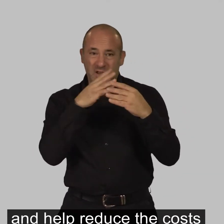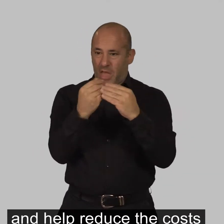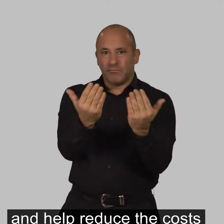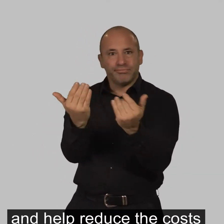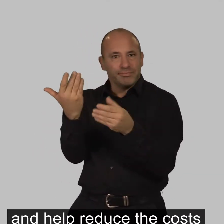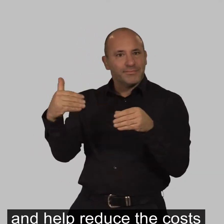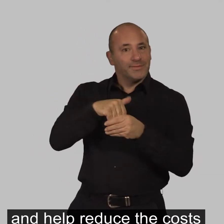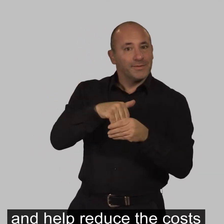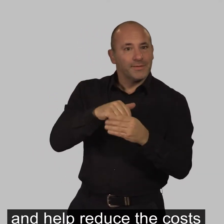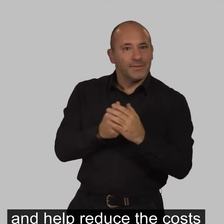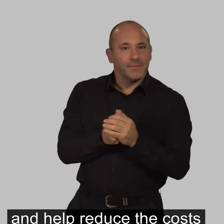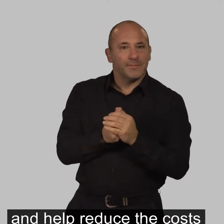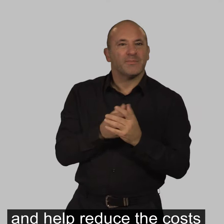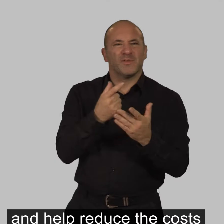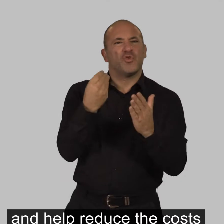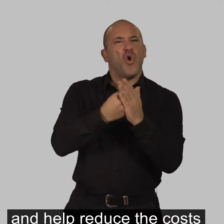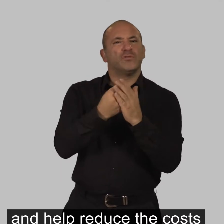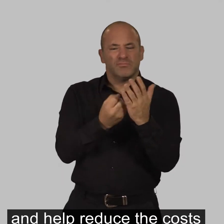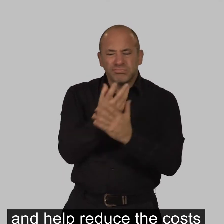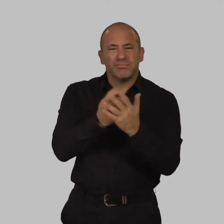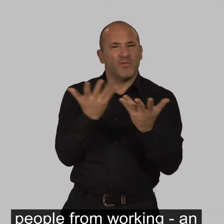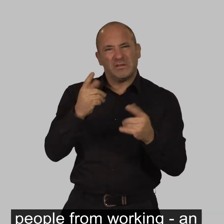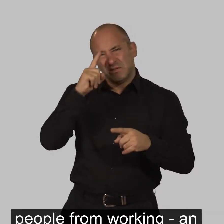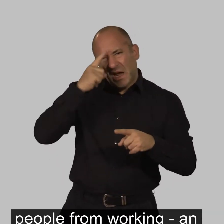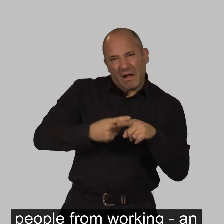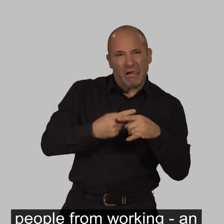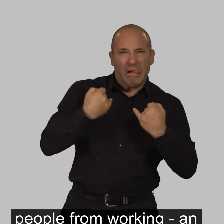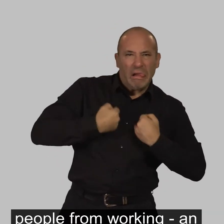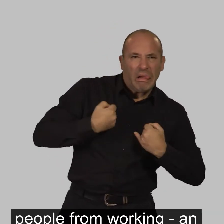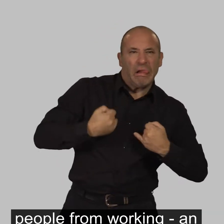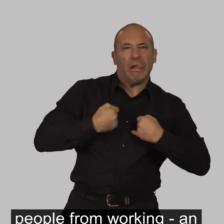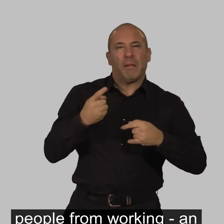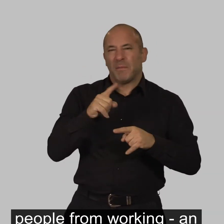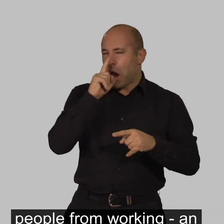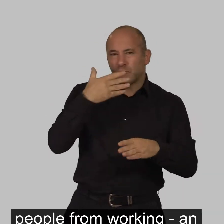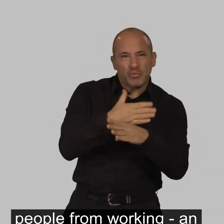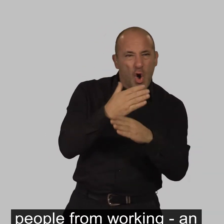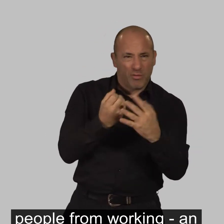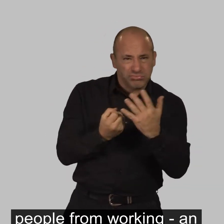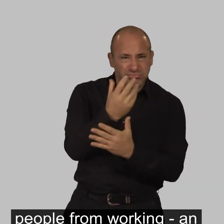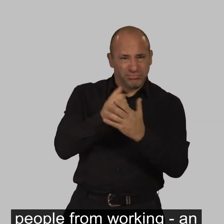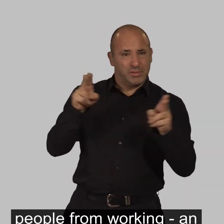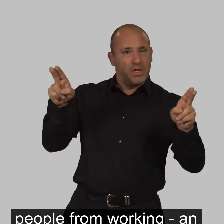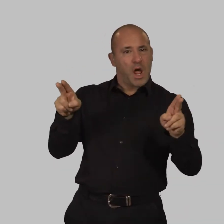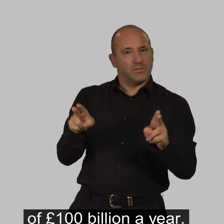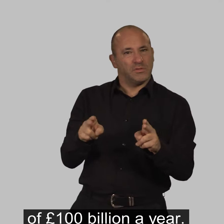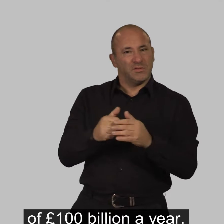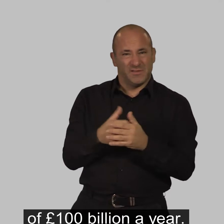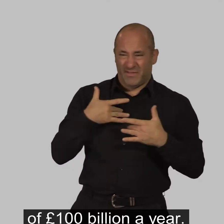help reduce the costs of ill health that prevent people from working, an estimated cost to the economy of £100